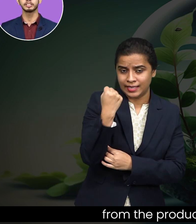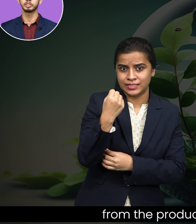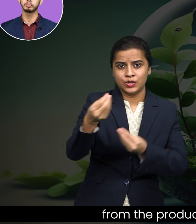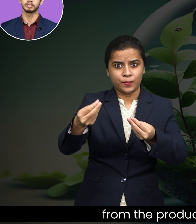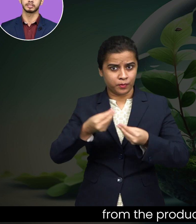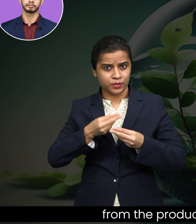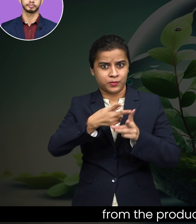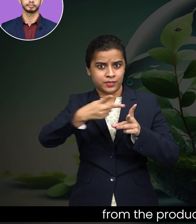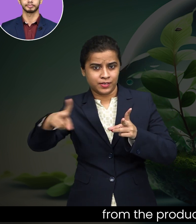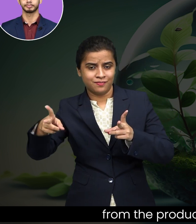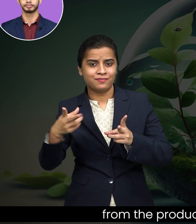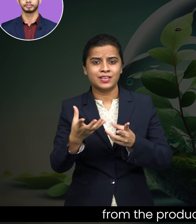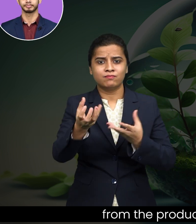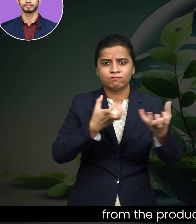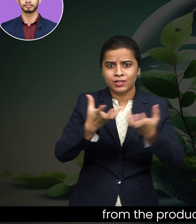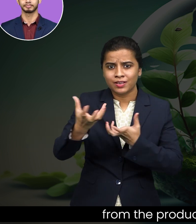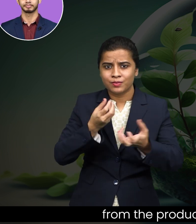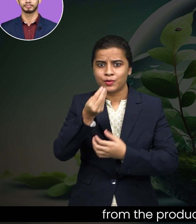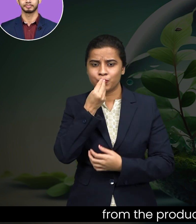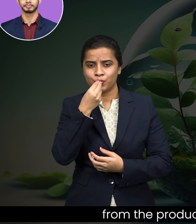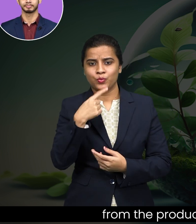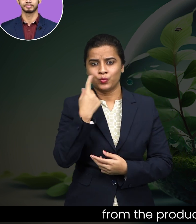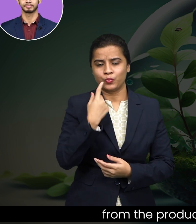different consumers.